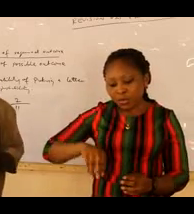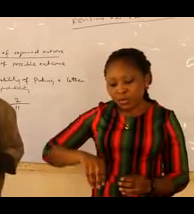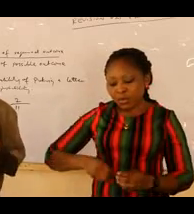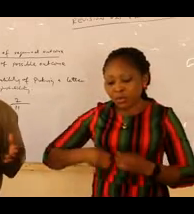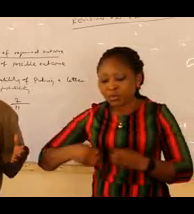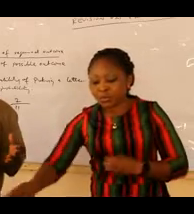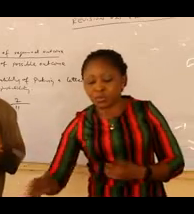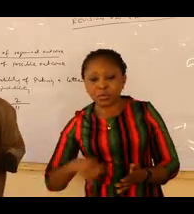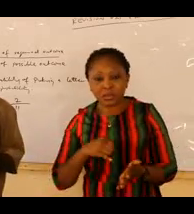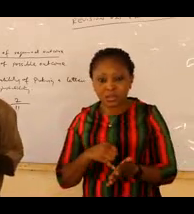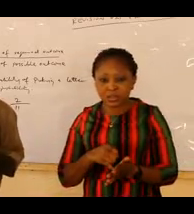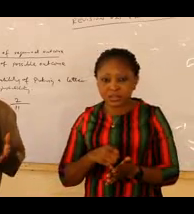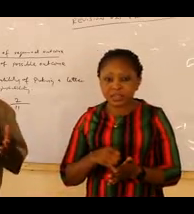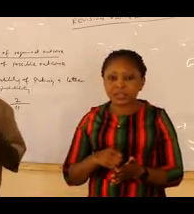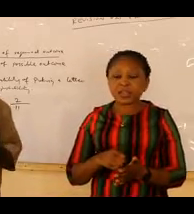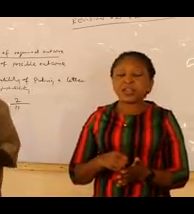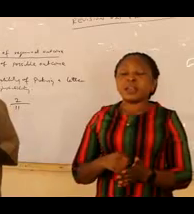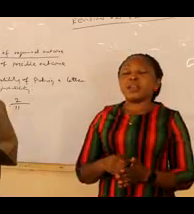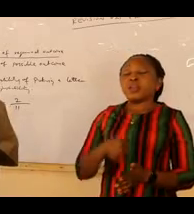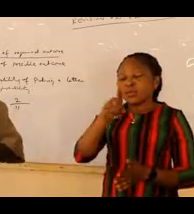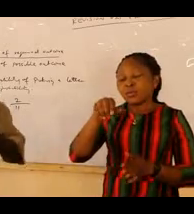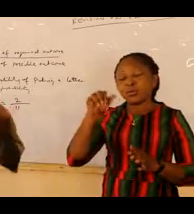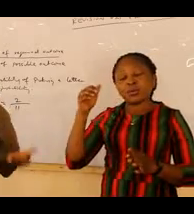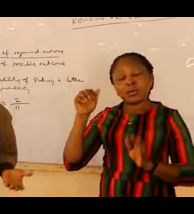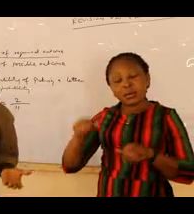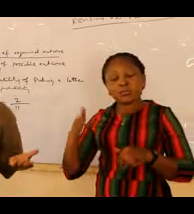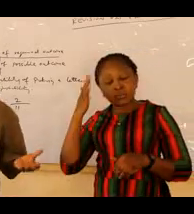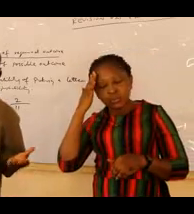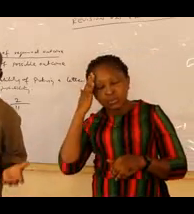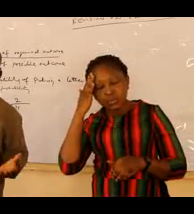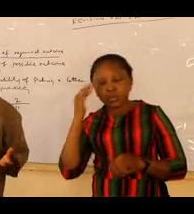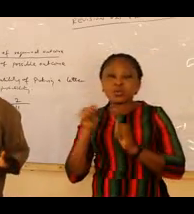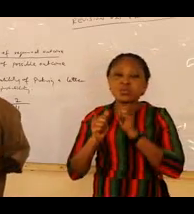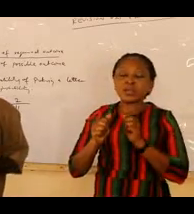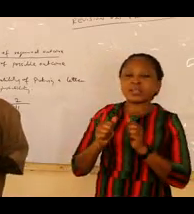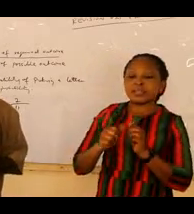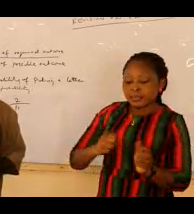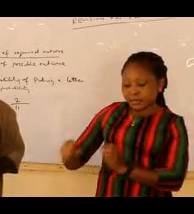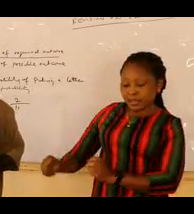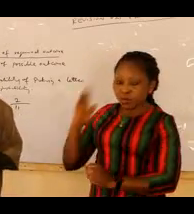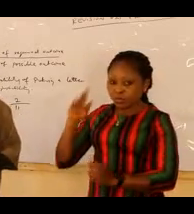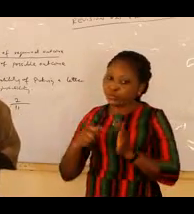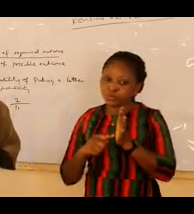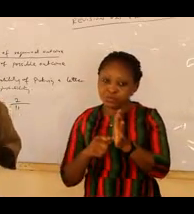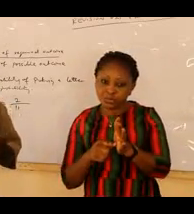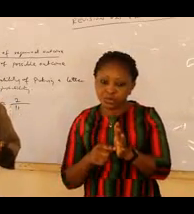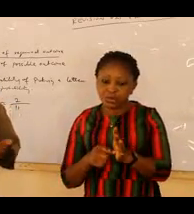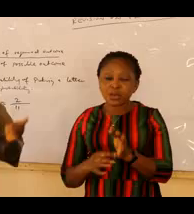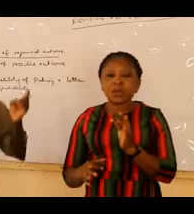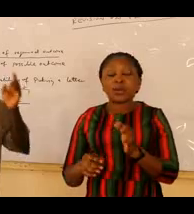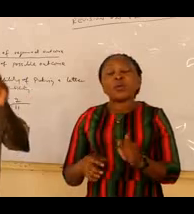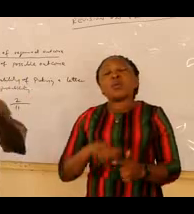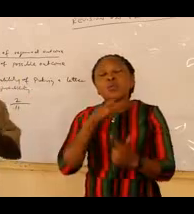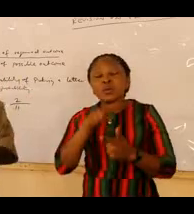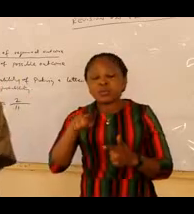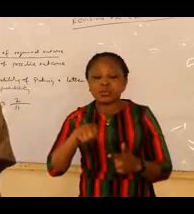They use coin to decide those who take this post or which side will kick first. When you throw a coin will